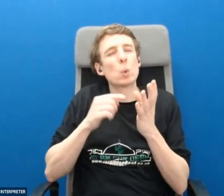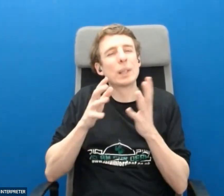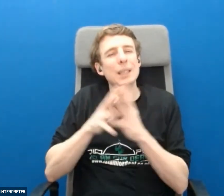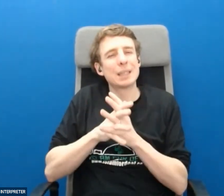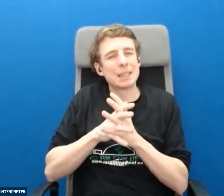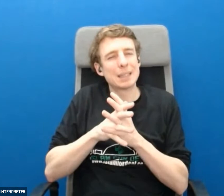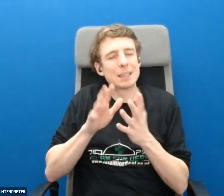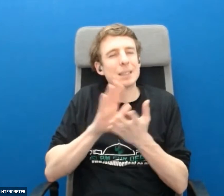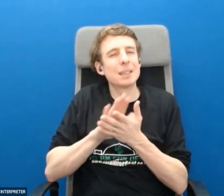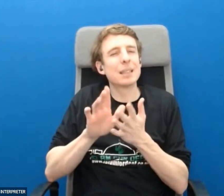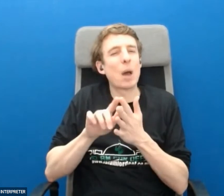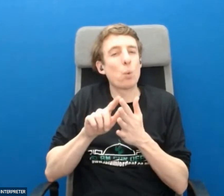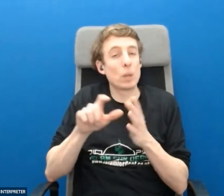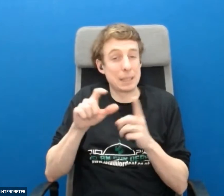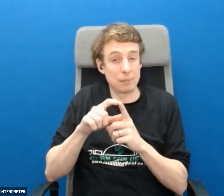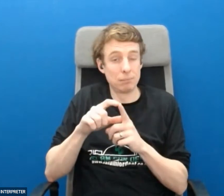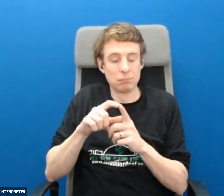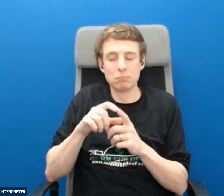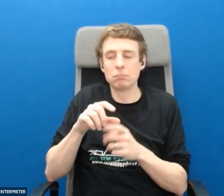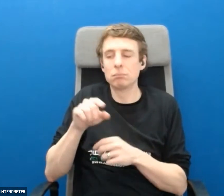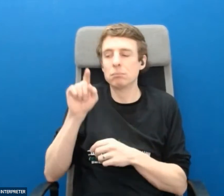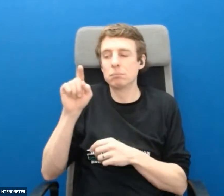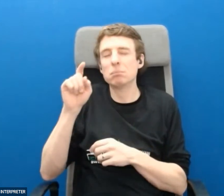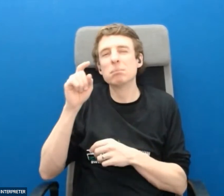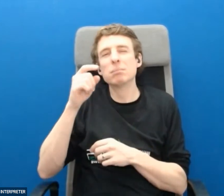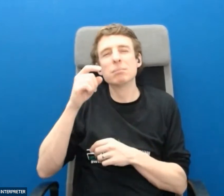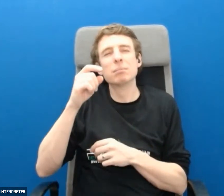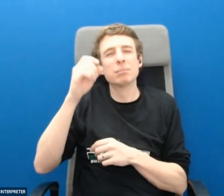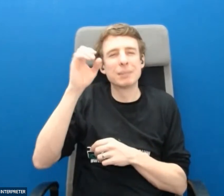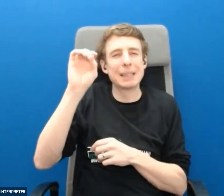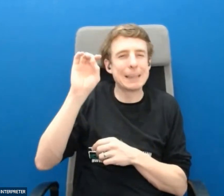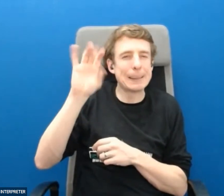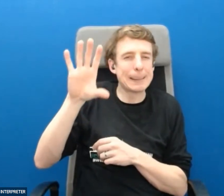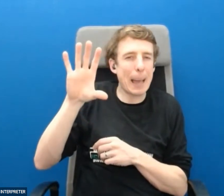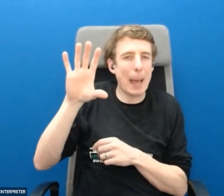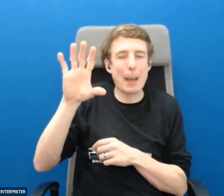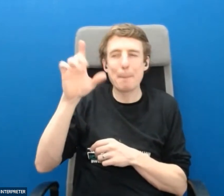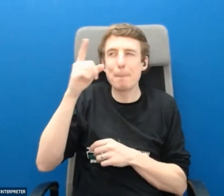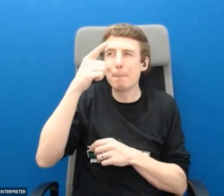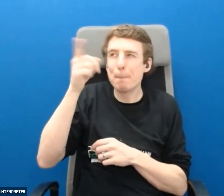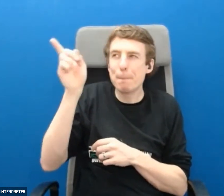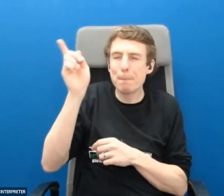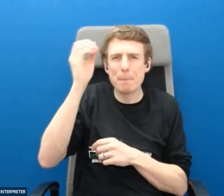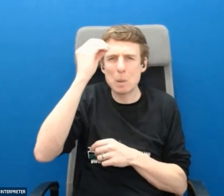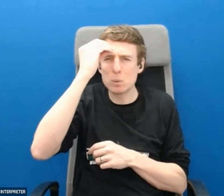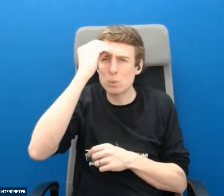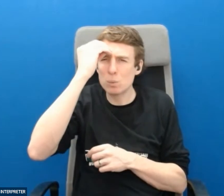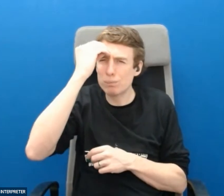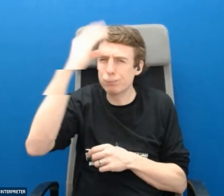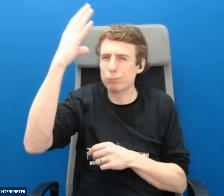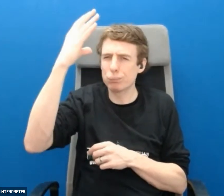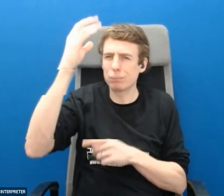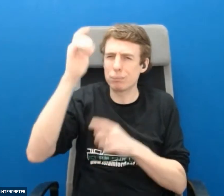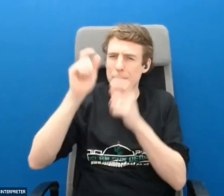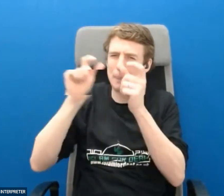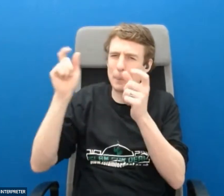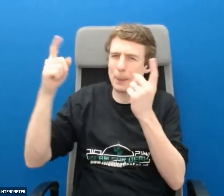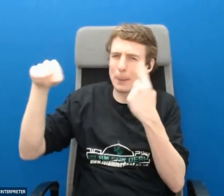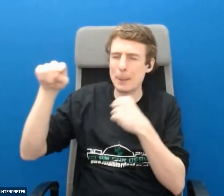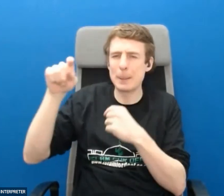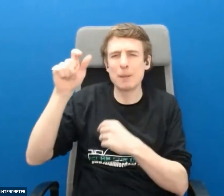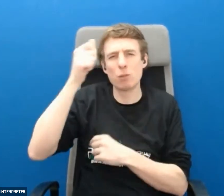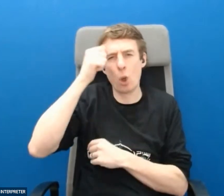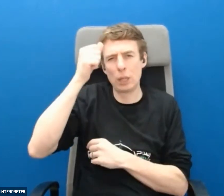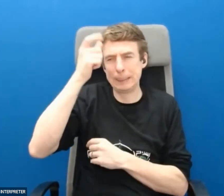concept from the texts of the book, the Quran and the Sunnah, the narrations of the Prophet, peace and blessings be upon